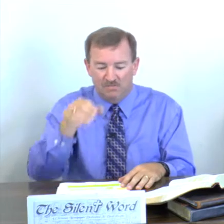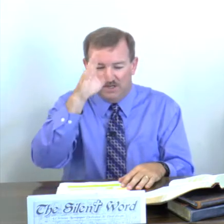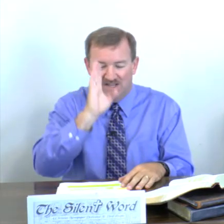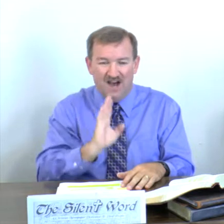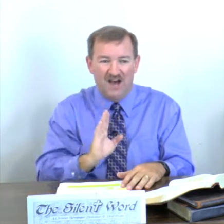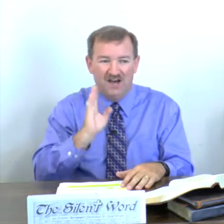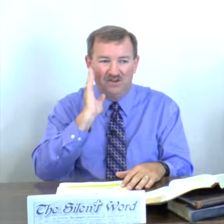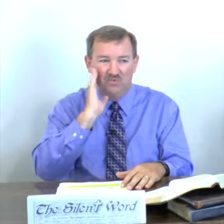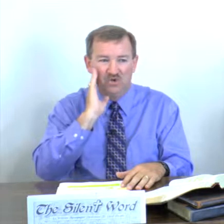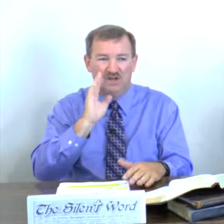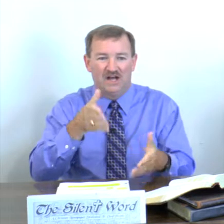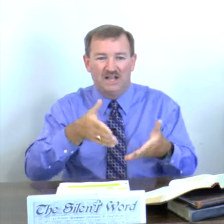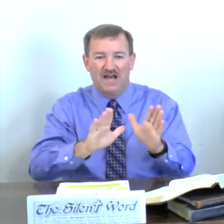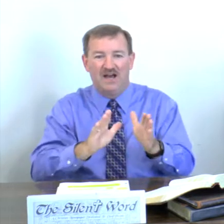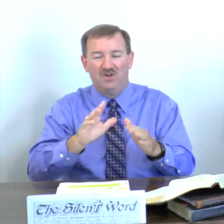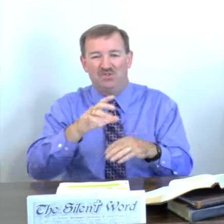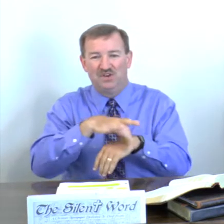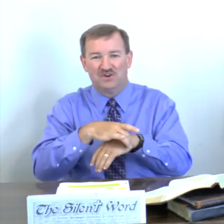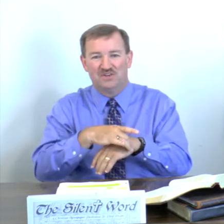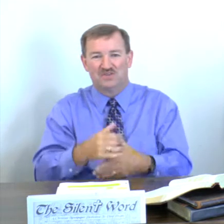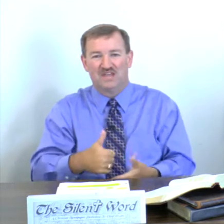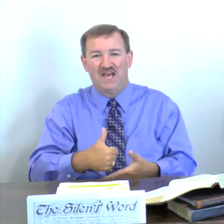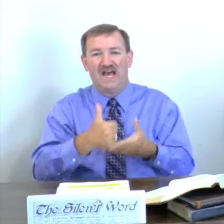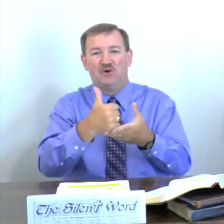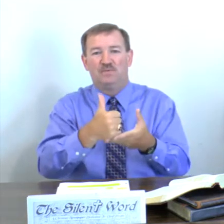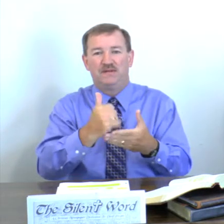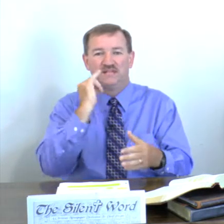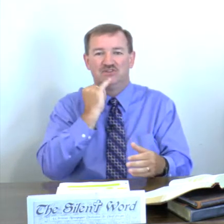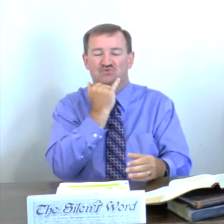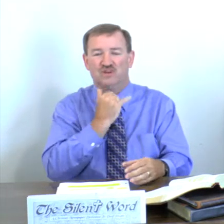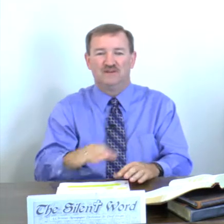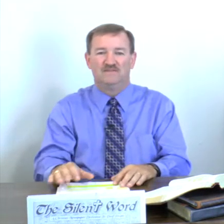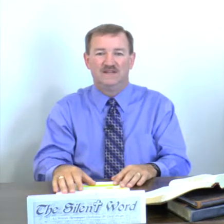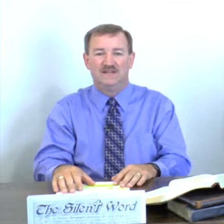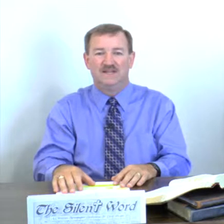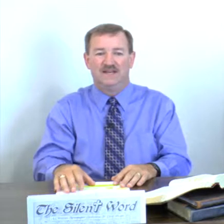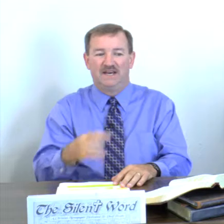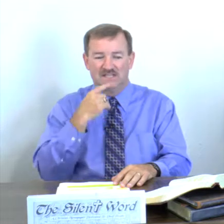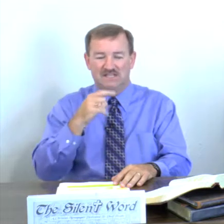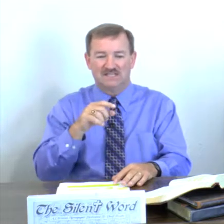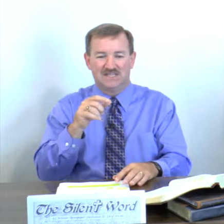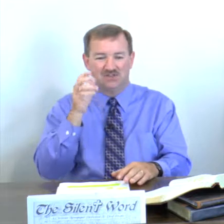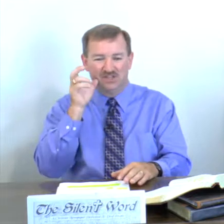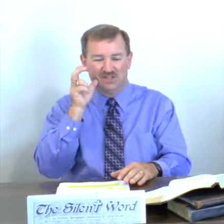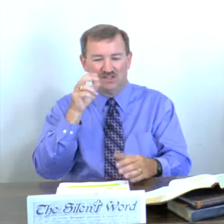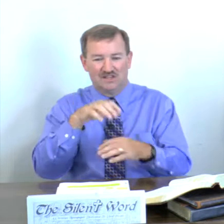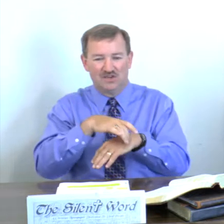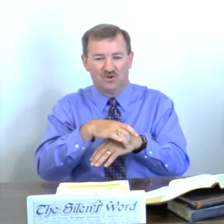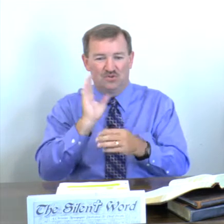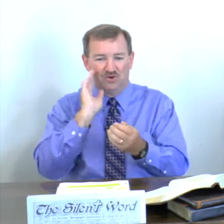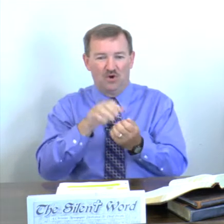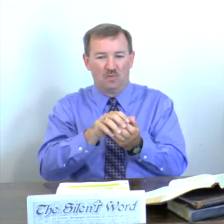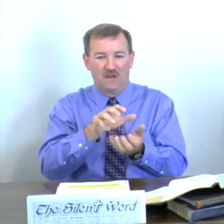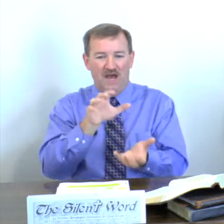But God will allow the earth to help Israel. And it says here that the earth will open